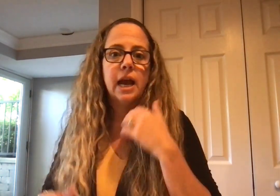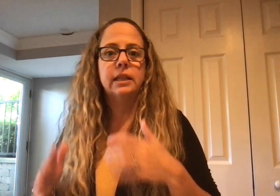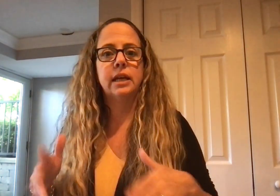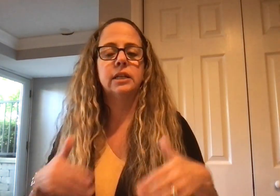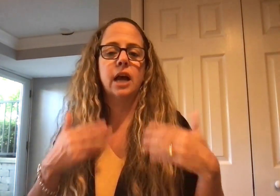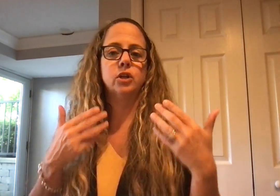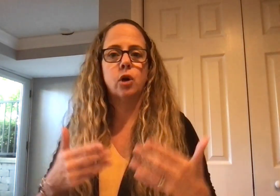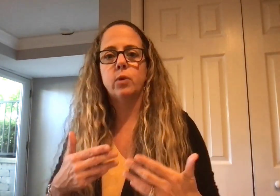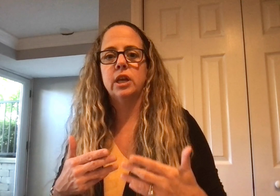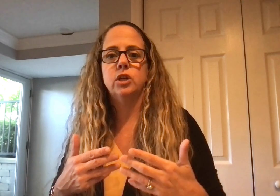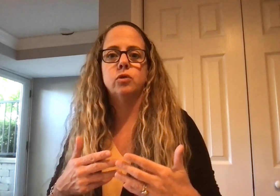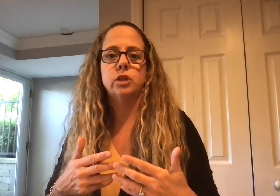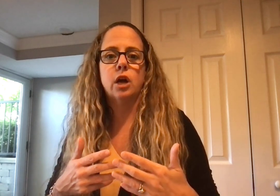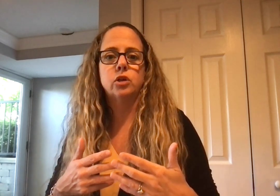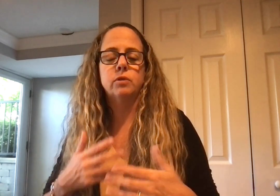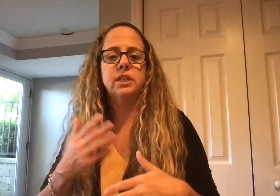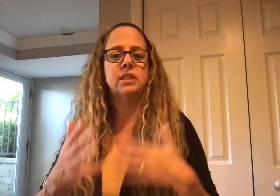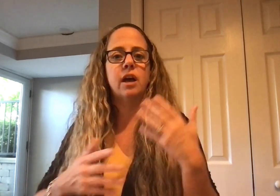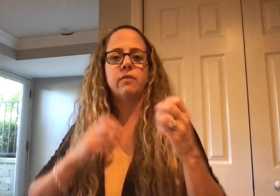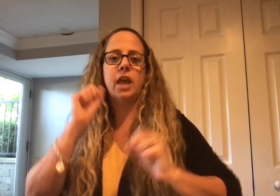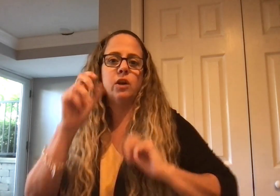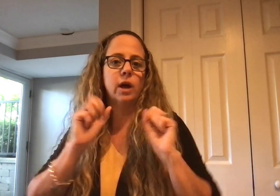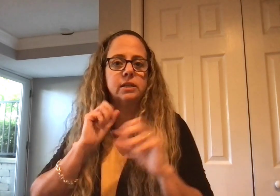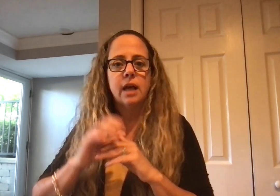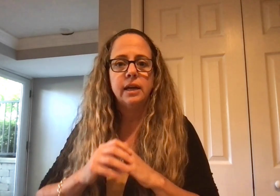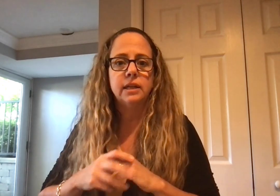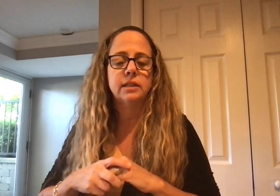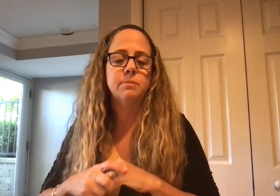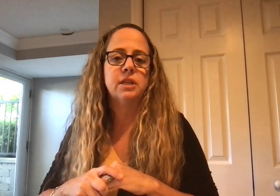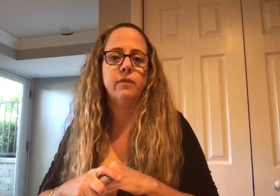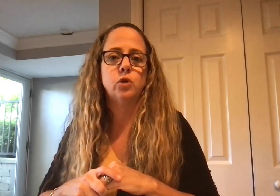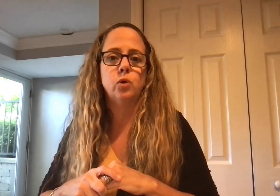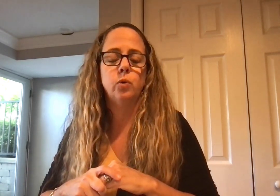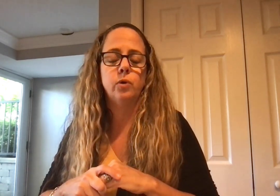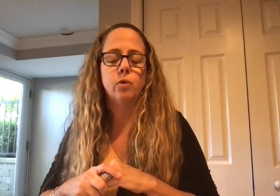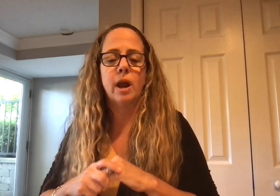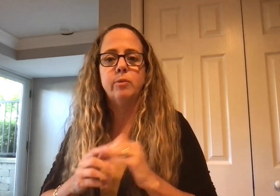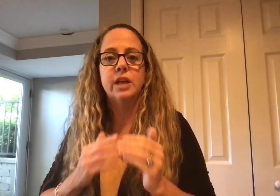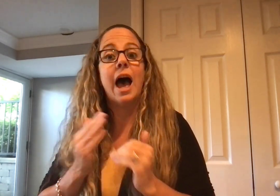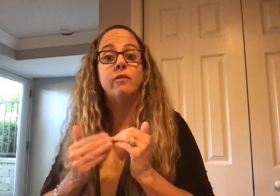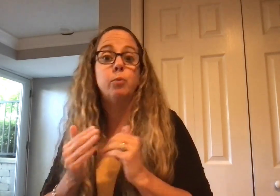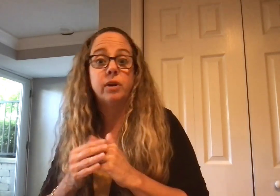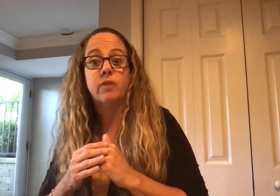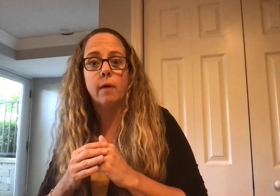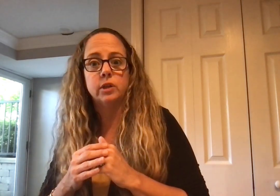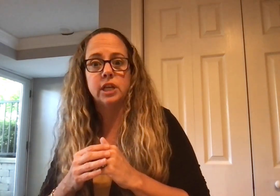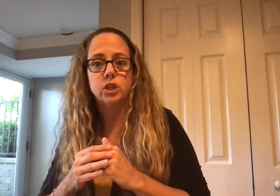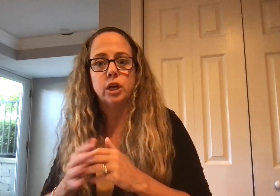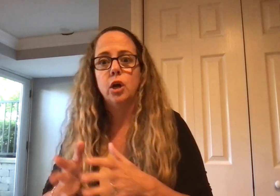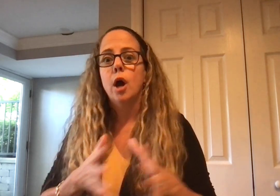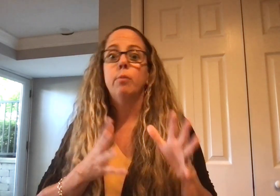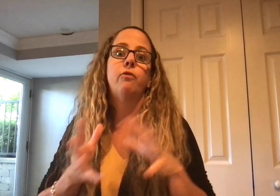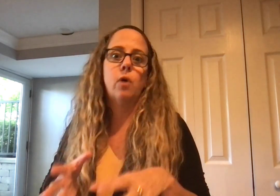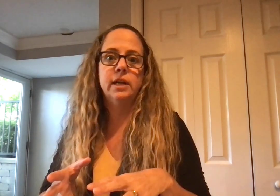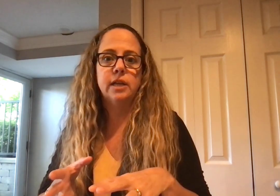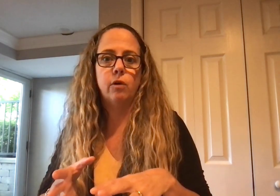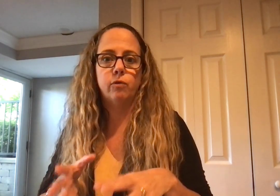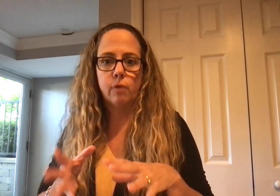like to kind of start with an introductory stuff, get you guys signing some stuff so you're able to have a brief conversation before I delve right